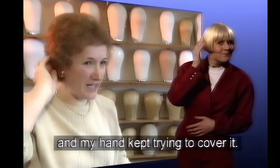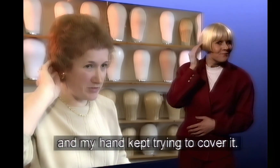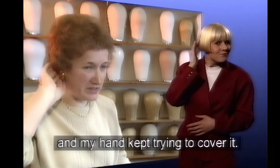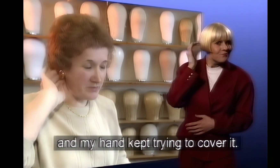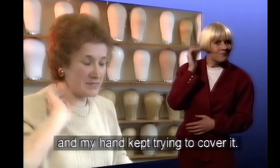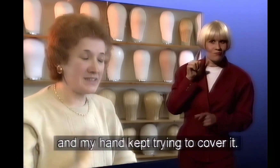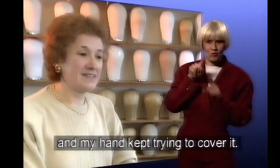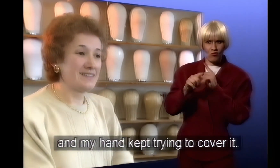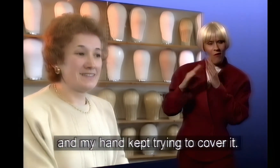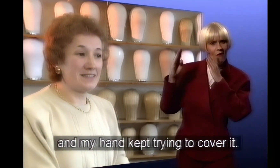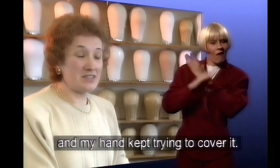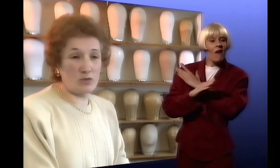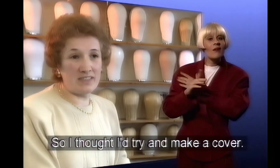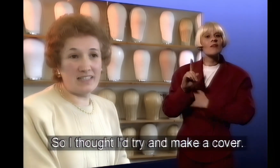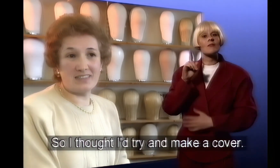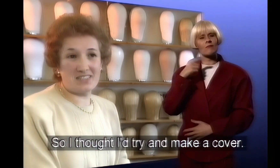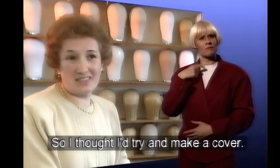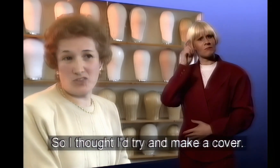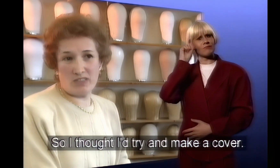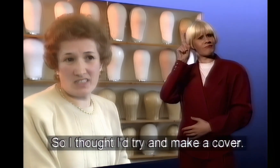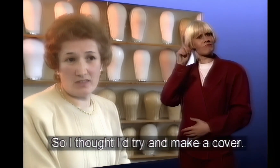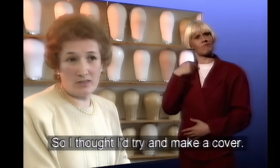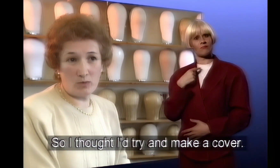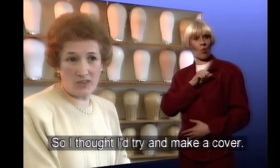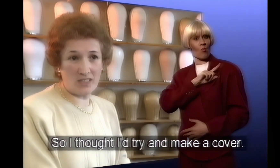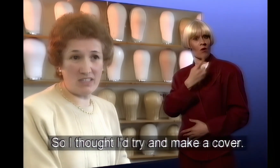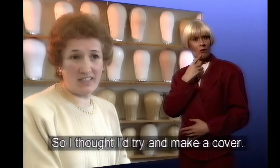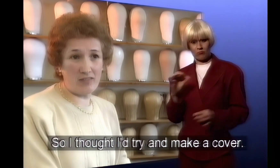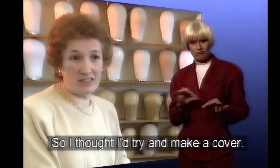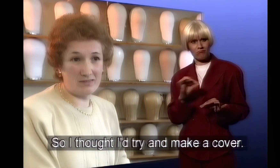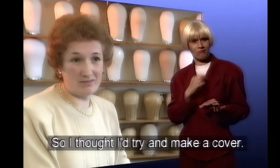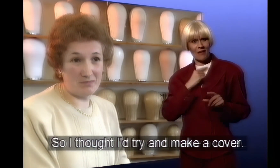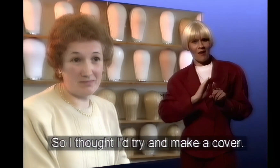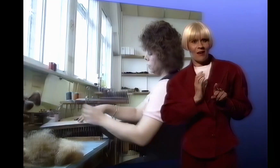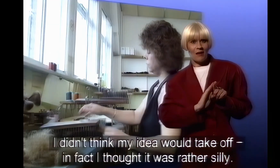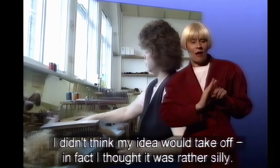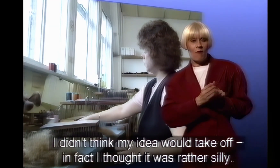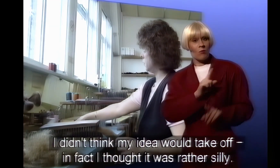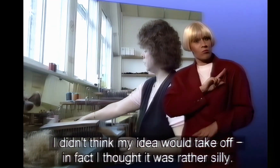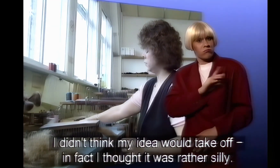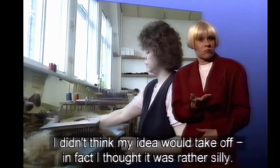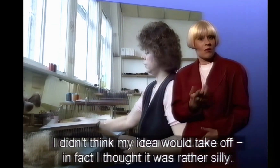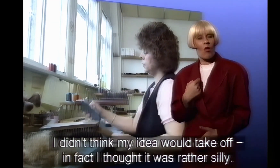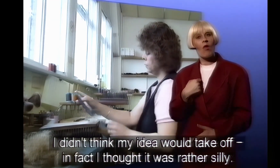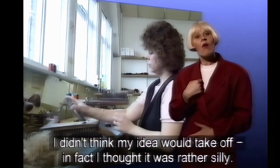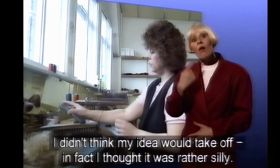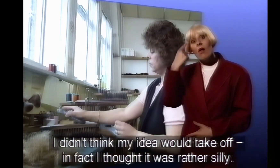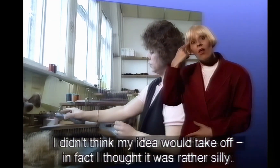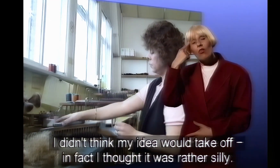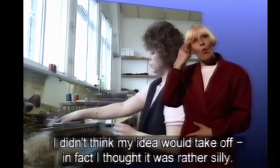it. So one day I just said to myself, why don't I make a cover? I did not think that my idea would take off.